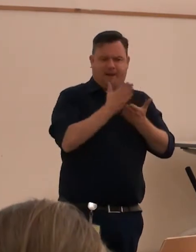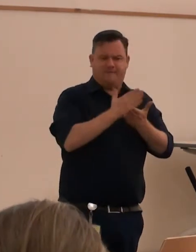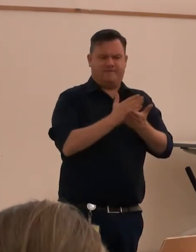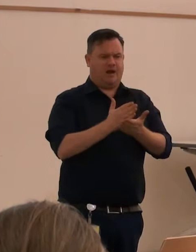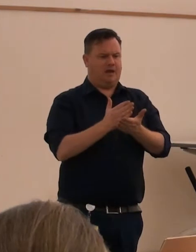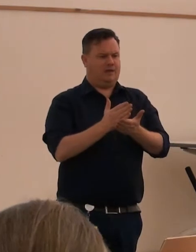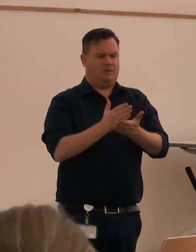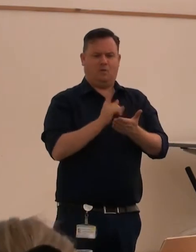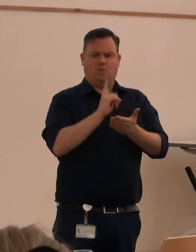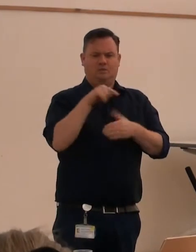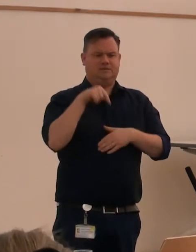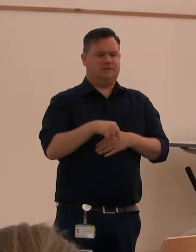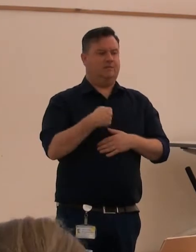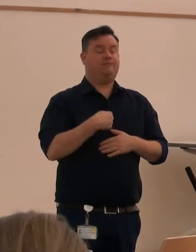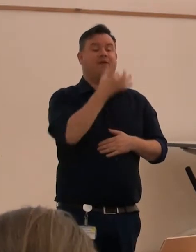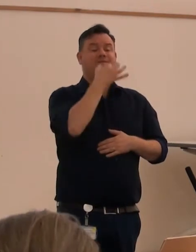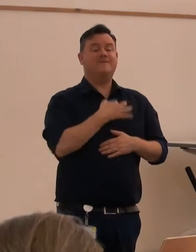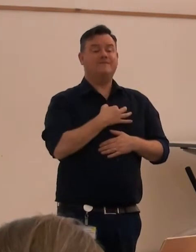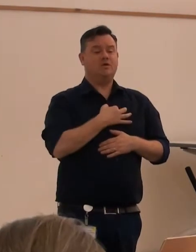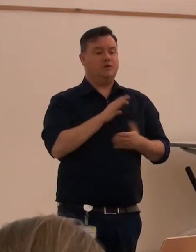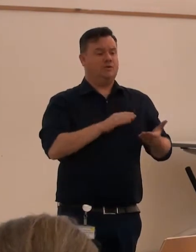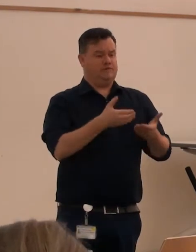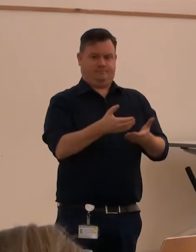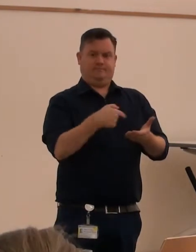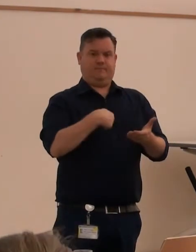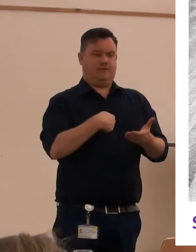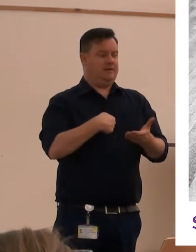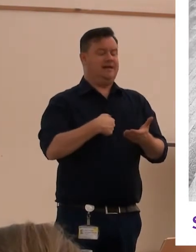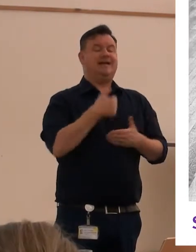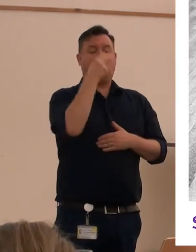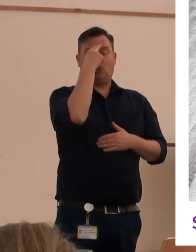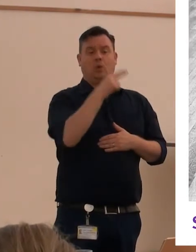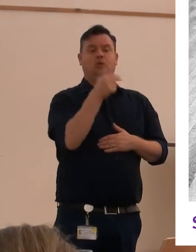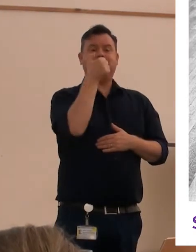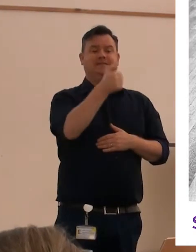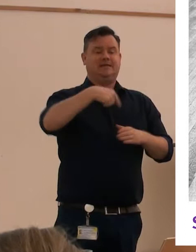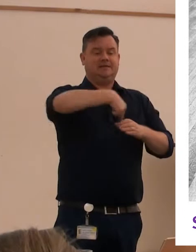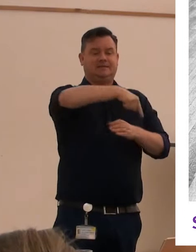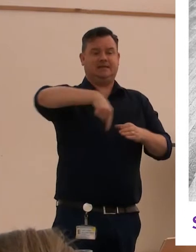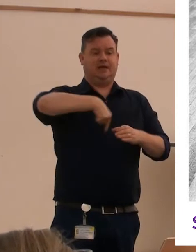piece was one of the three pieces that showed in our bar, some of it's called Six Circles, made in